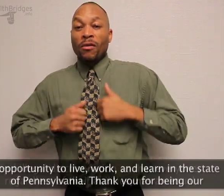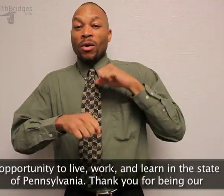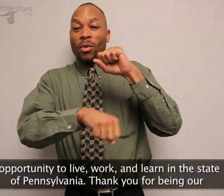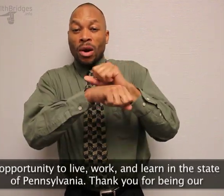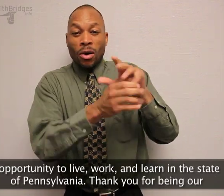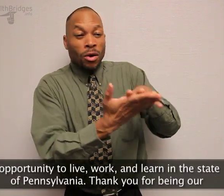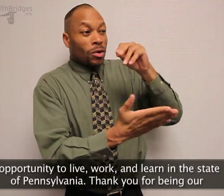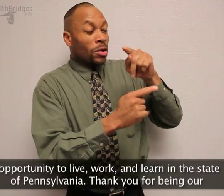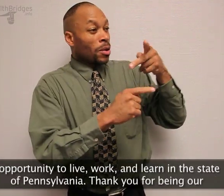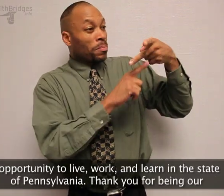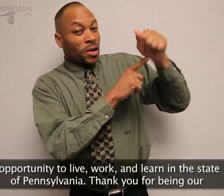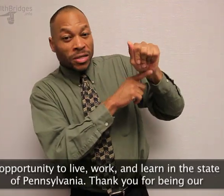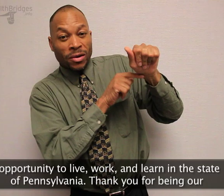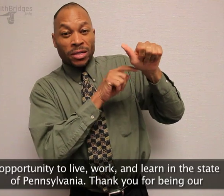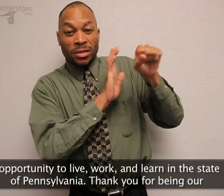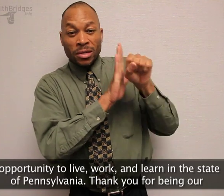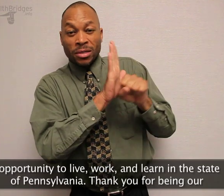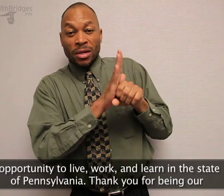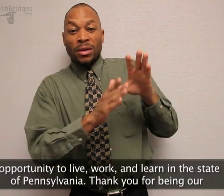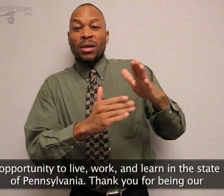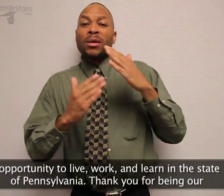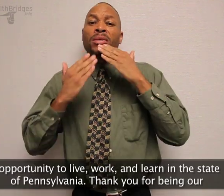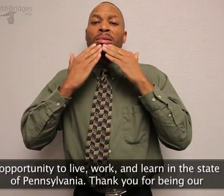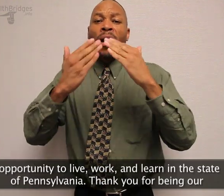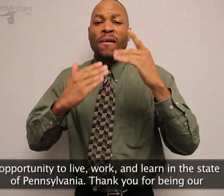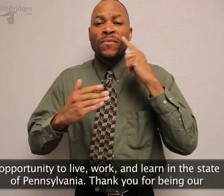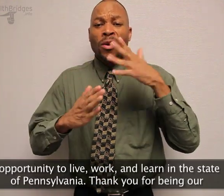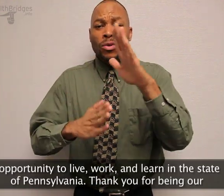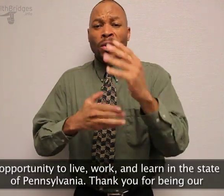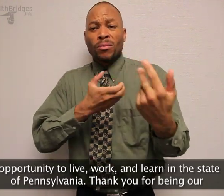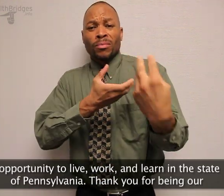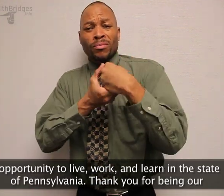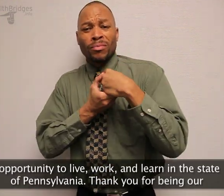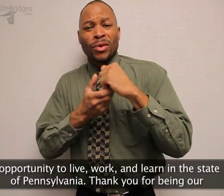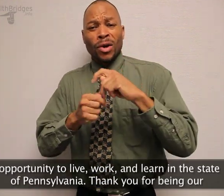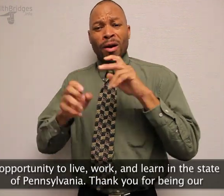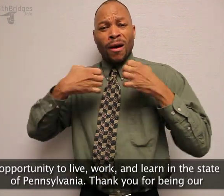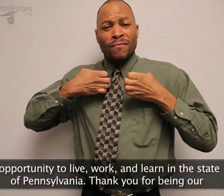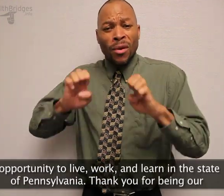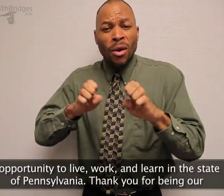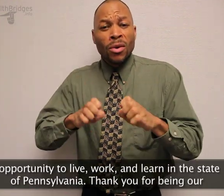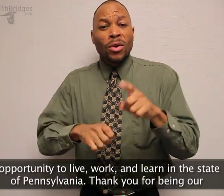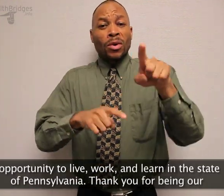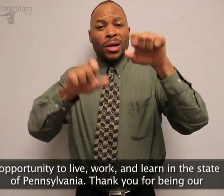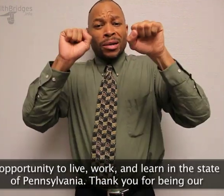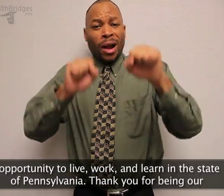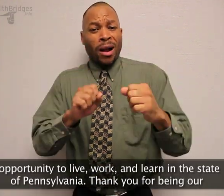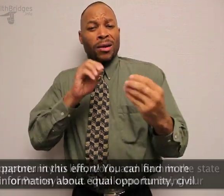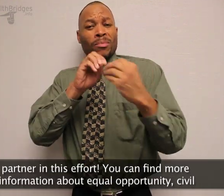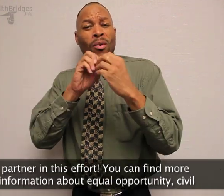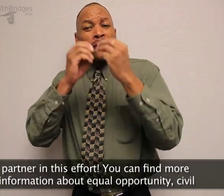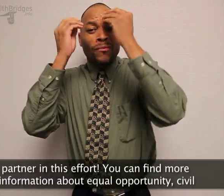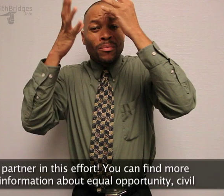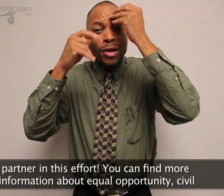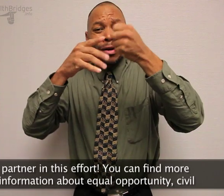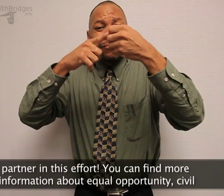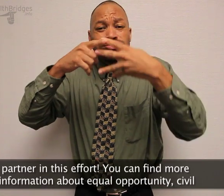opportunity to live, work, and learn in the state of Pennsylvania. Thank you for being our partner in this effort.